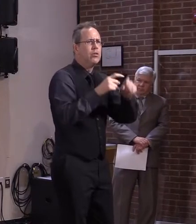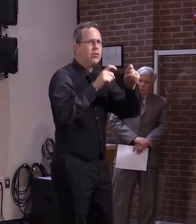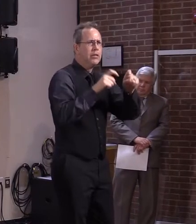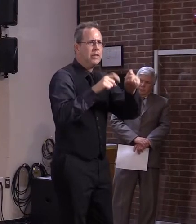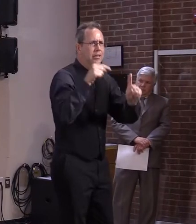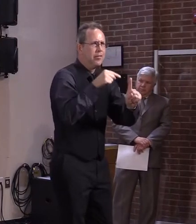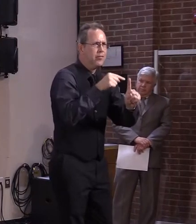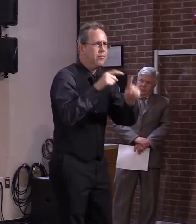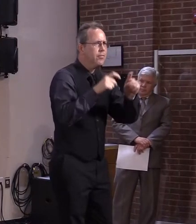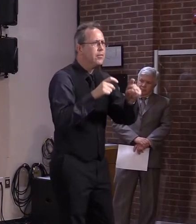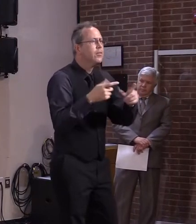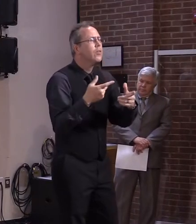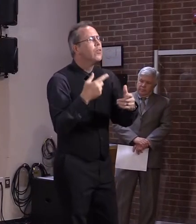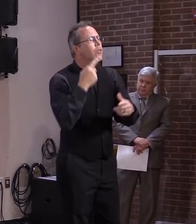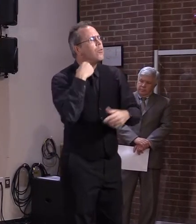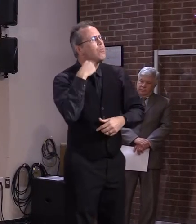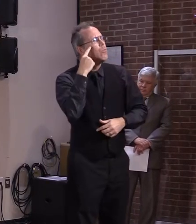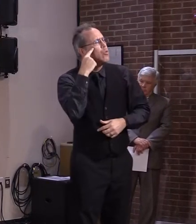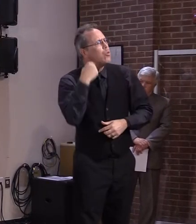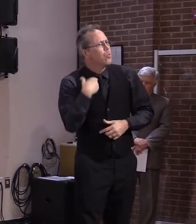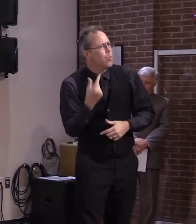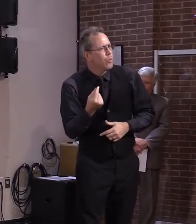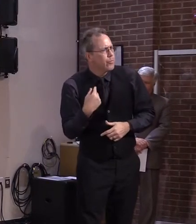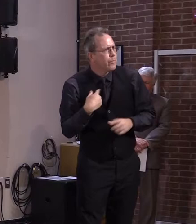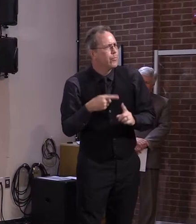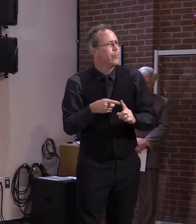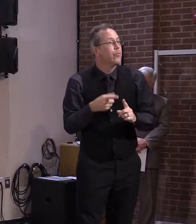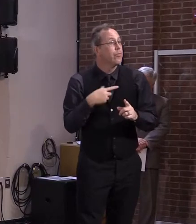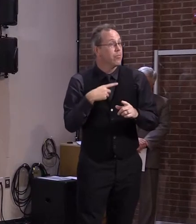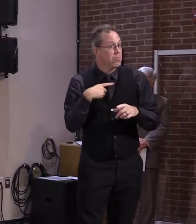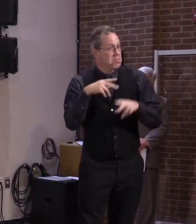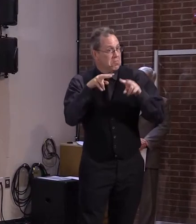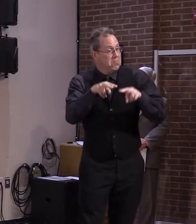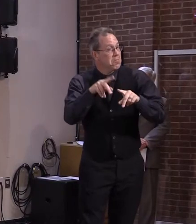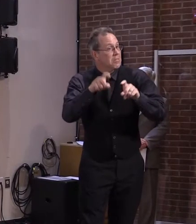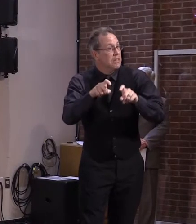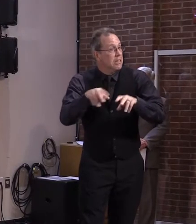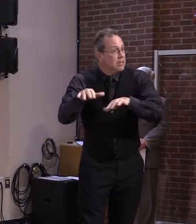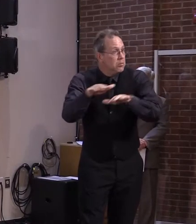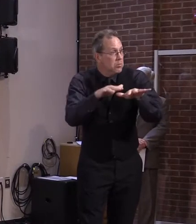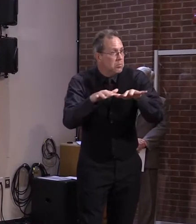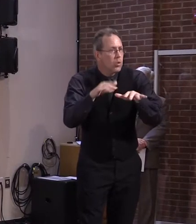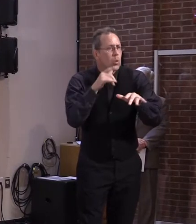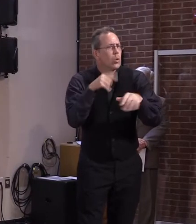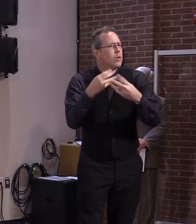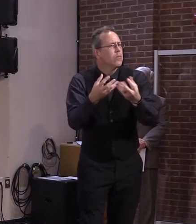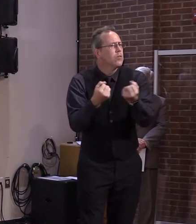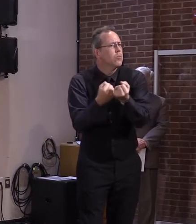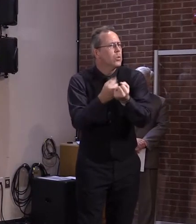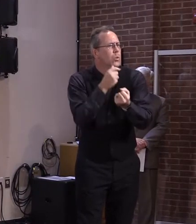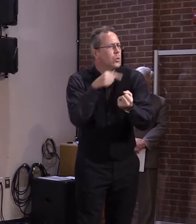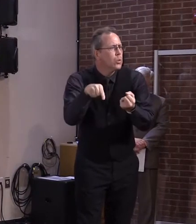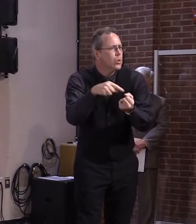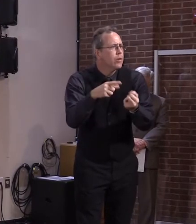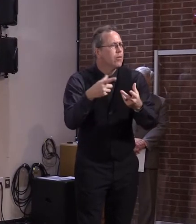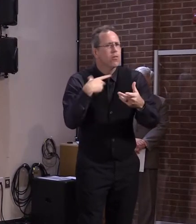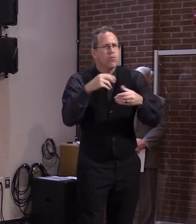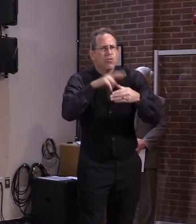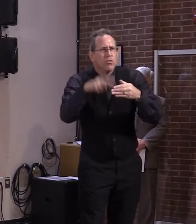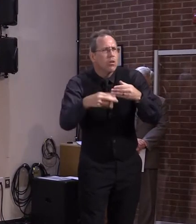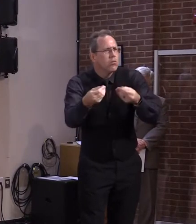testing as sort of being complementary strategies, but when we consider the limitations on our resources, both in terms of people and